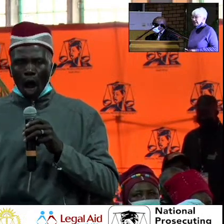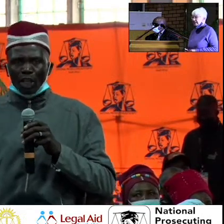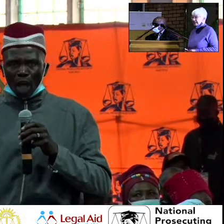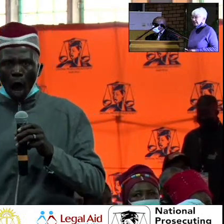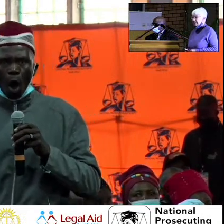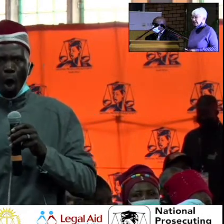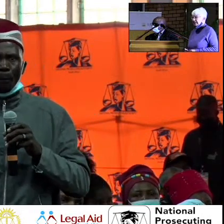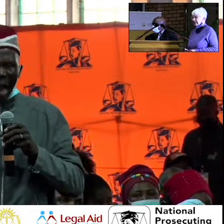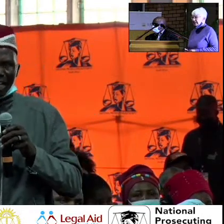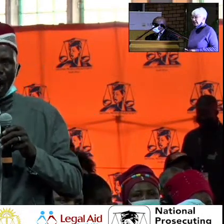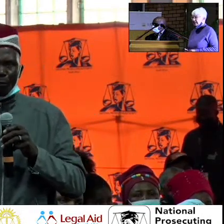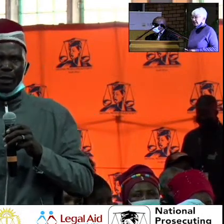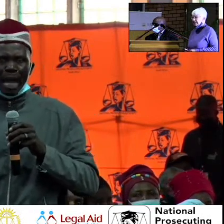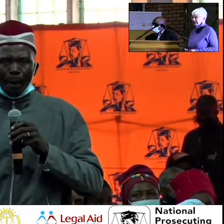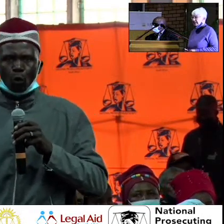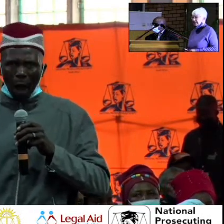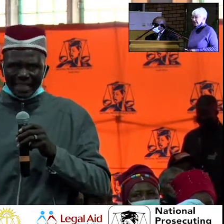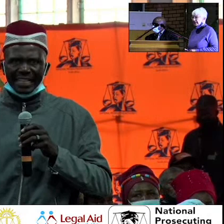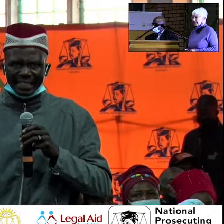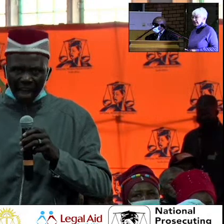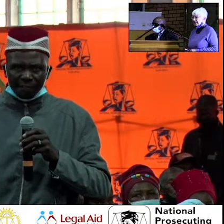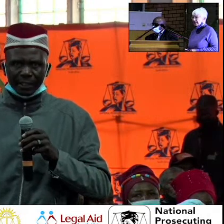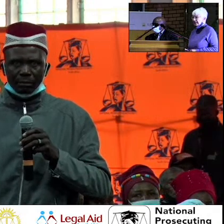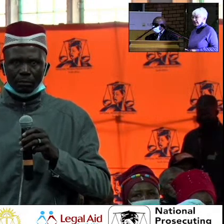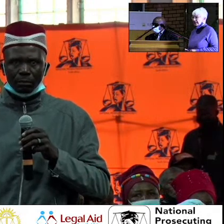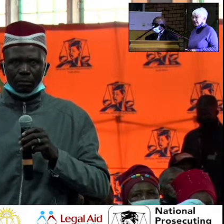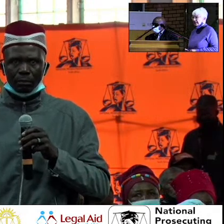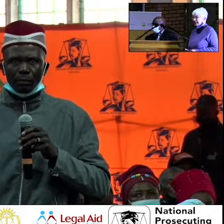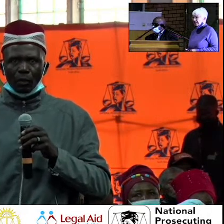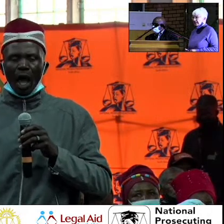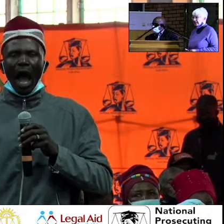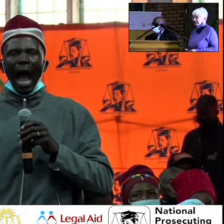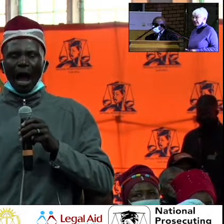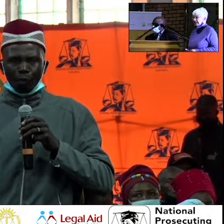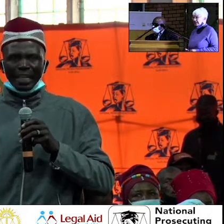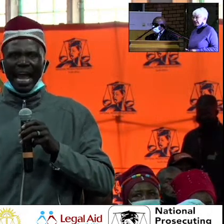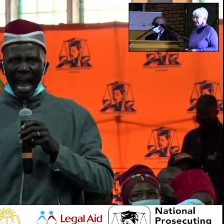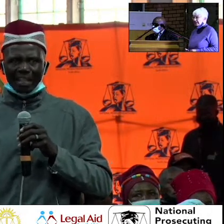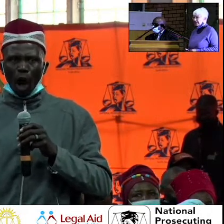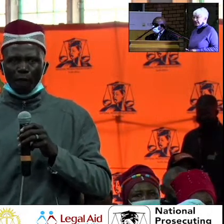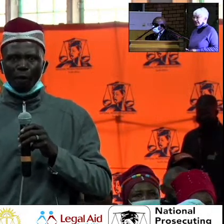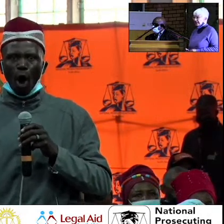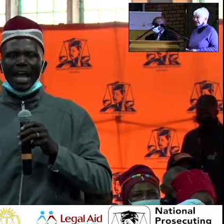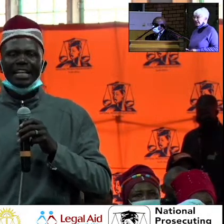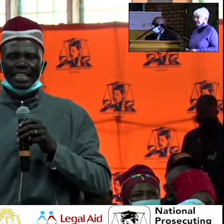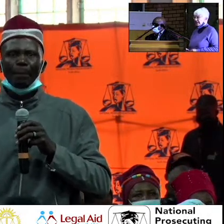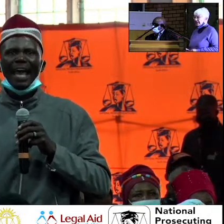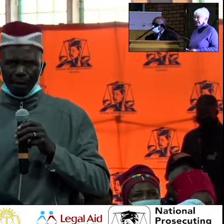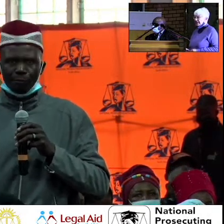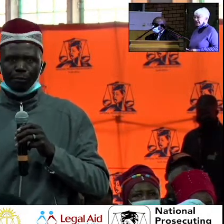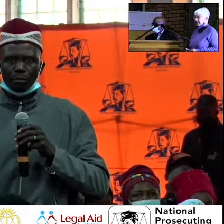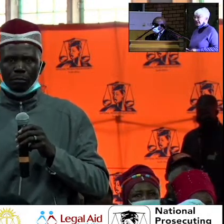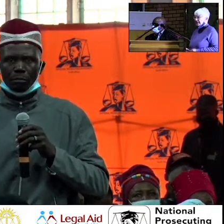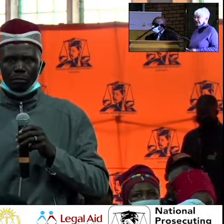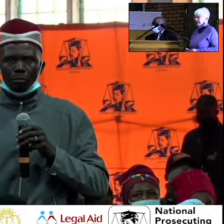I'm also part of the neighborhood watch in Delft. I've got a head of in the